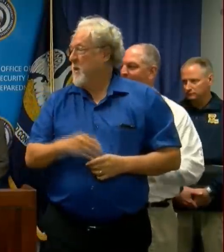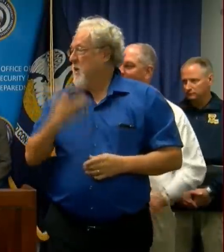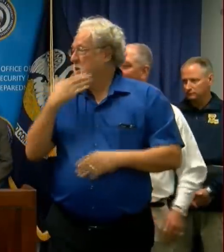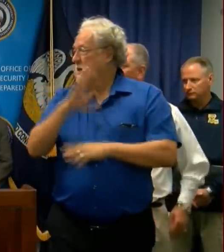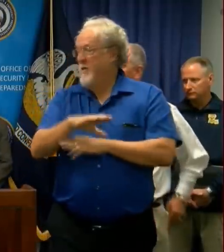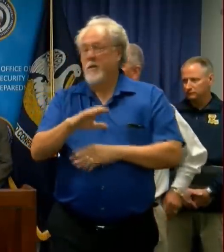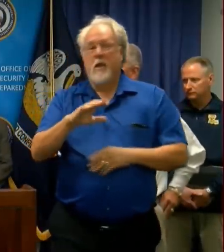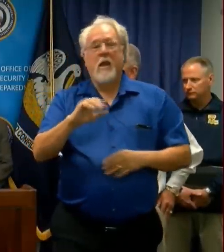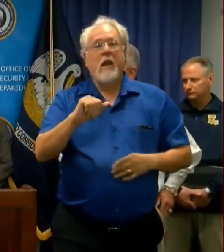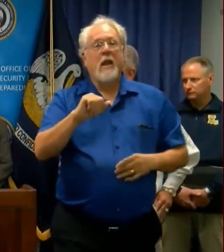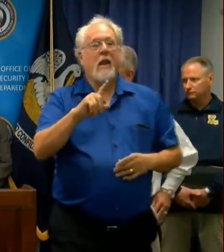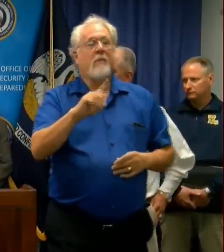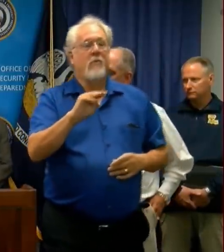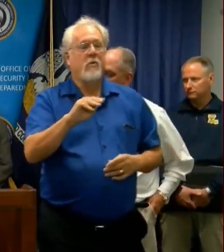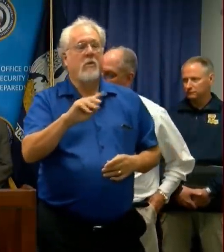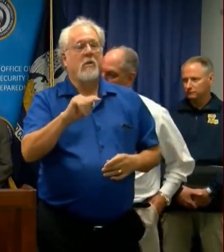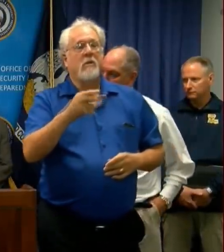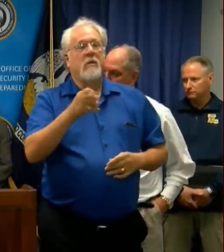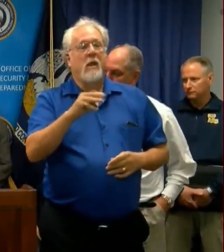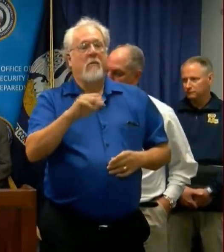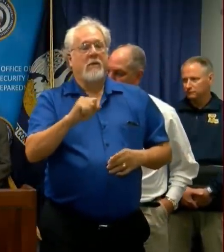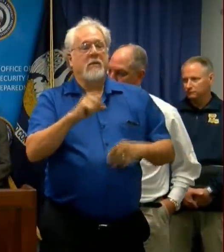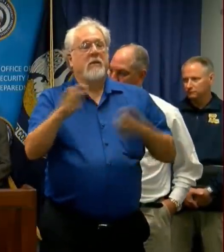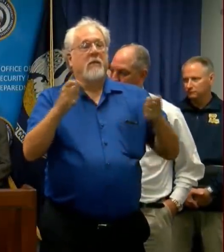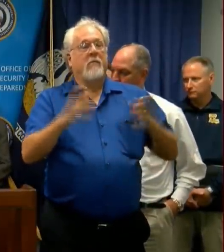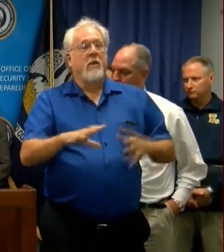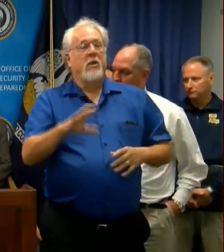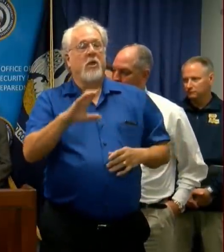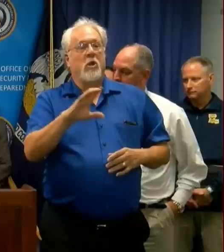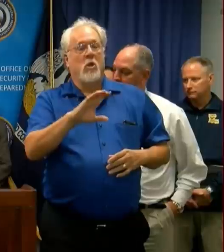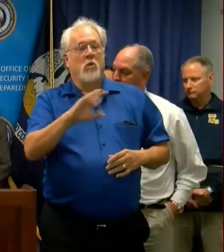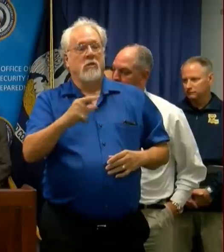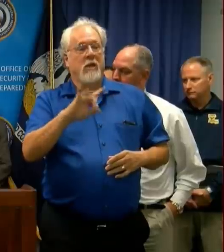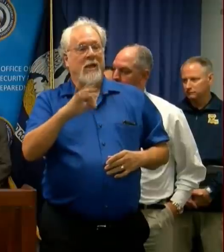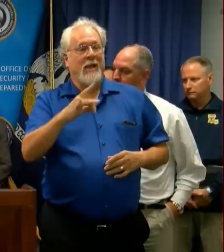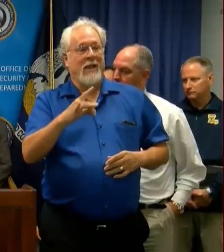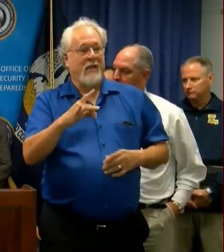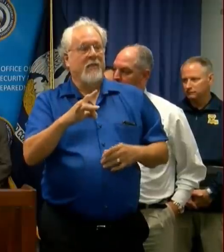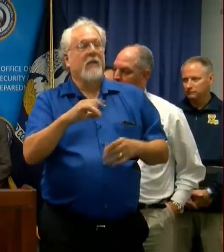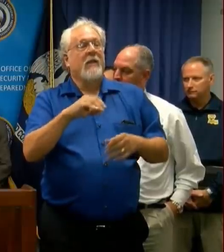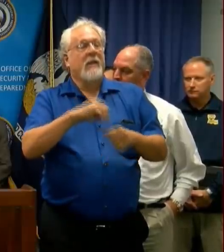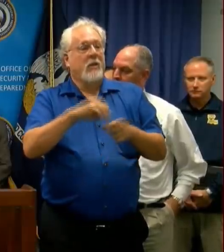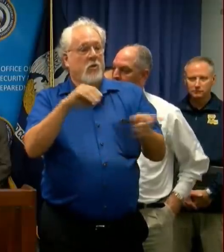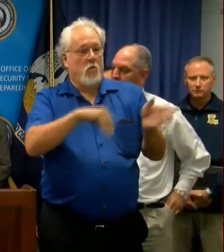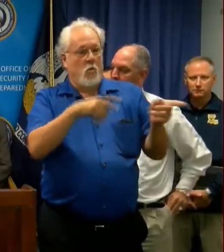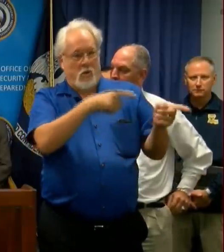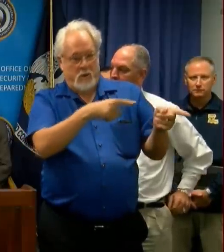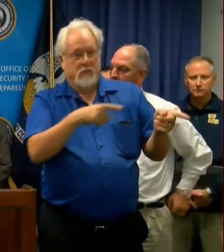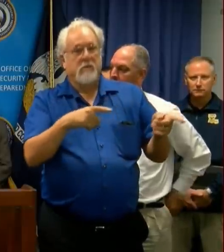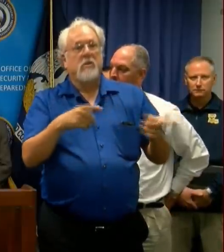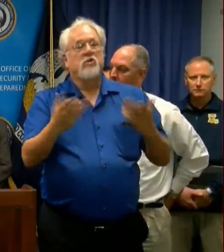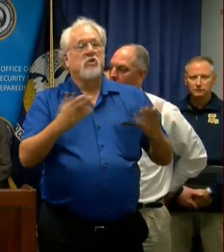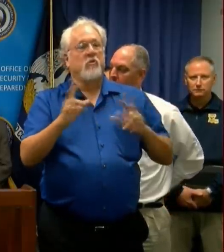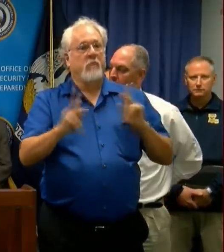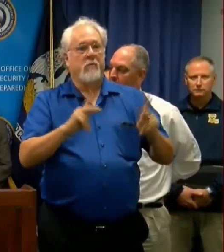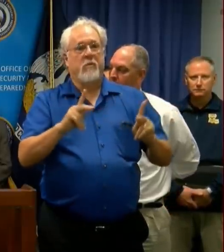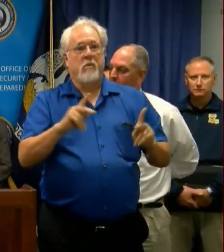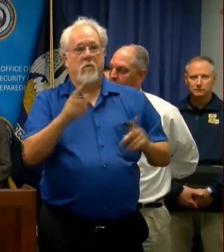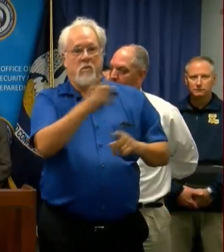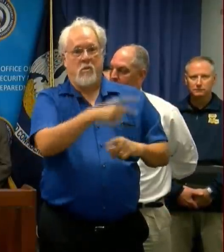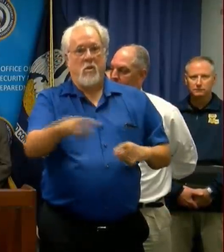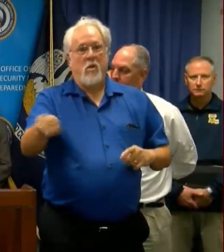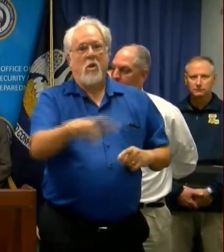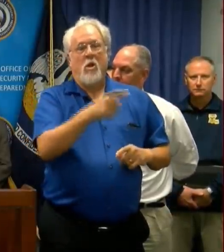Good afternoon. I'm Admiral Paul Thomas, the commander of the Coast Guard's 8th Coast Guard District, which is headquartered in New Orleans, serves the people of all the